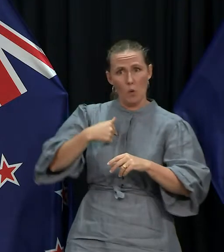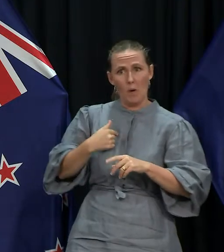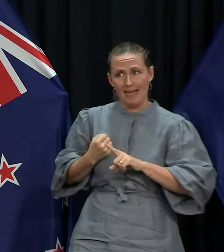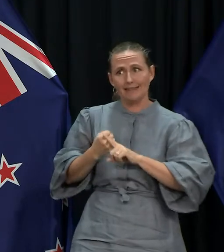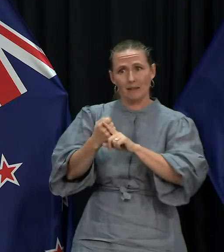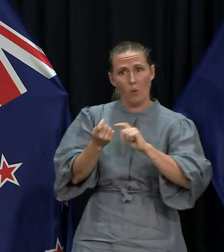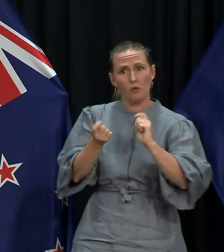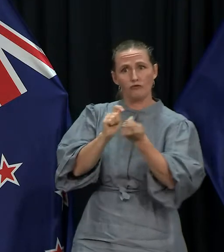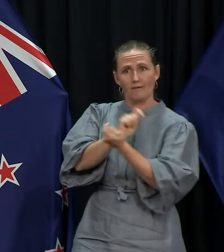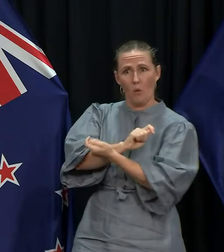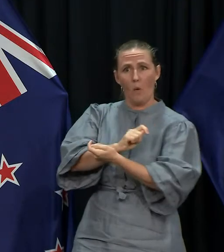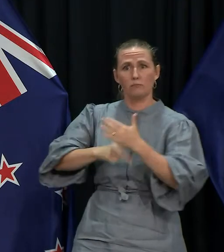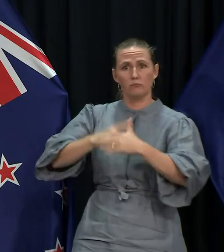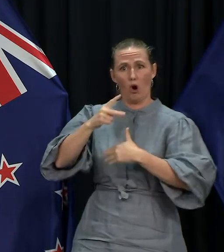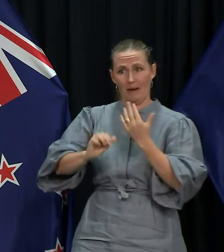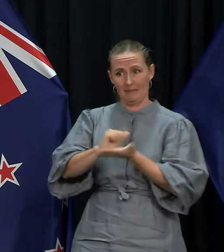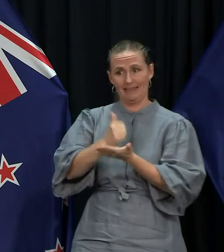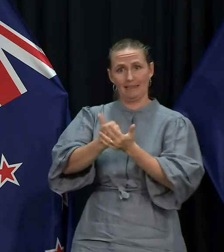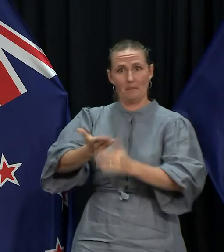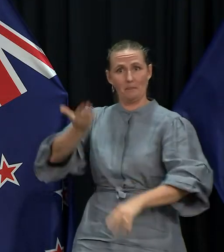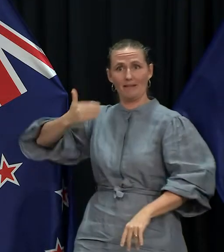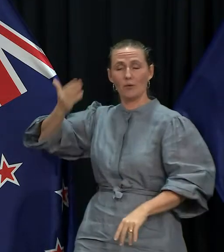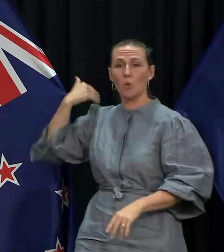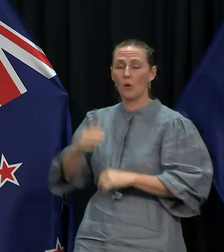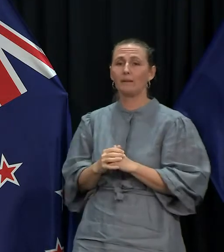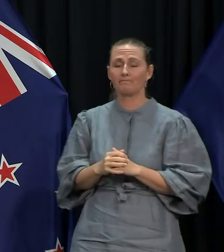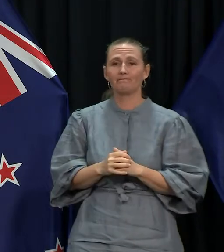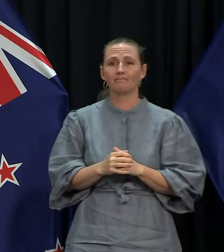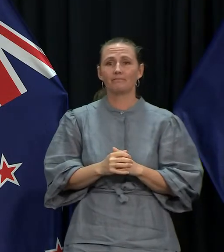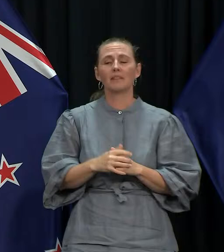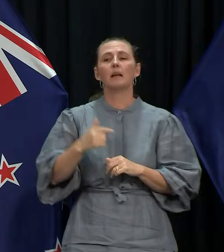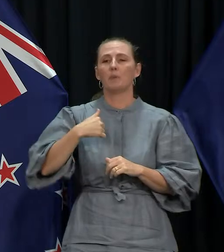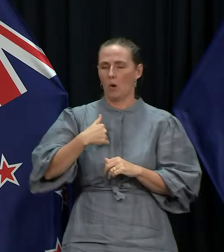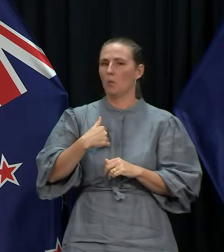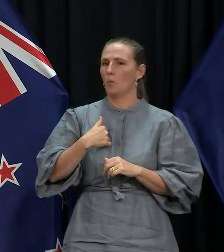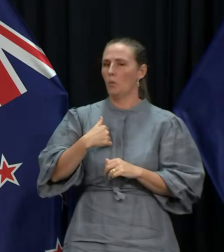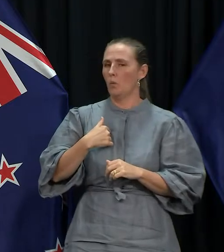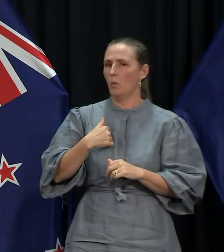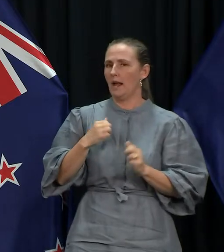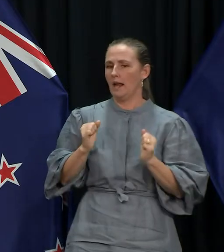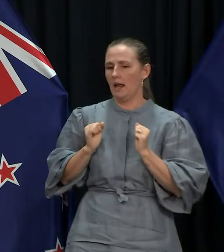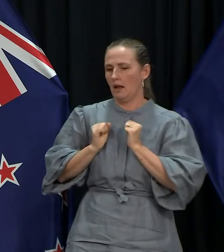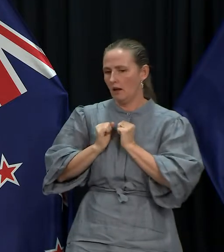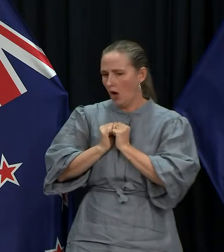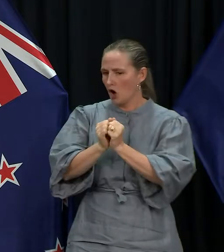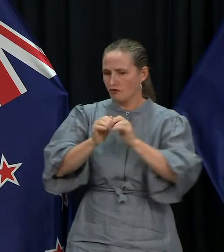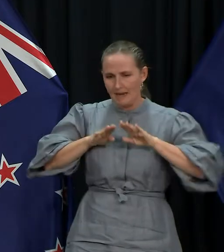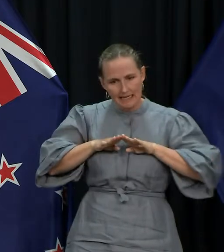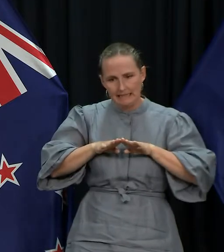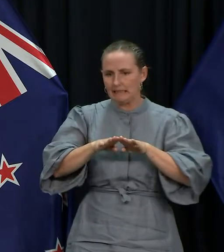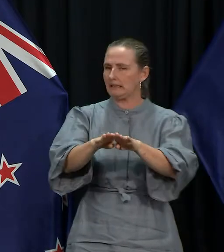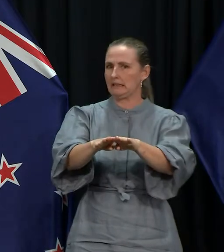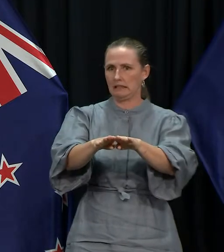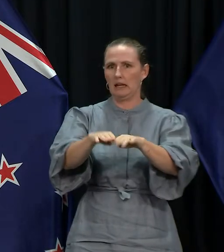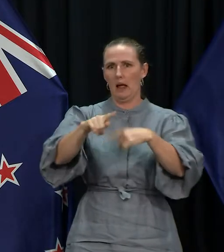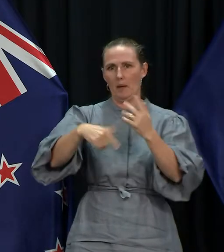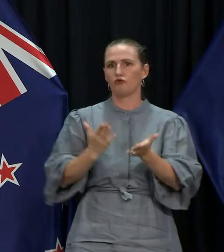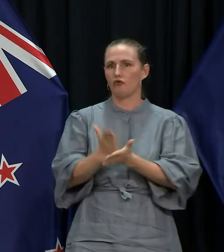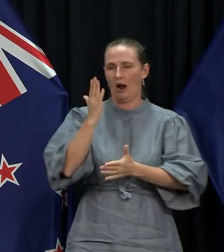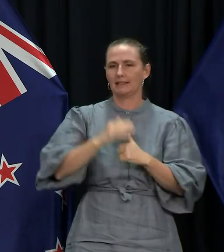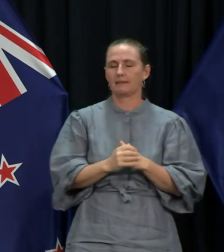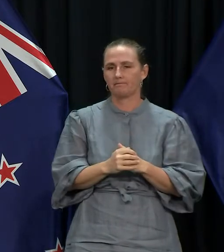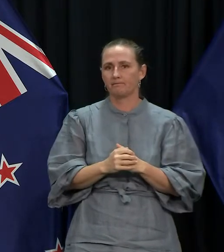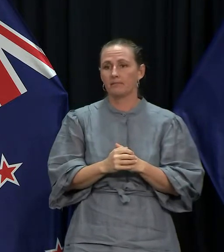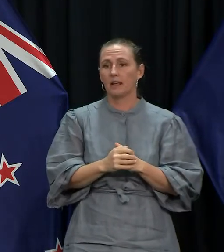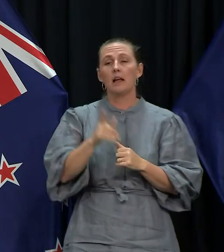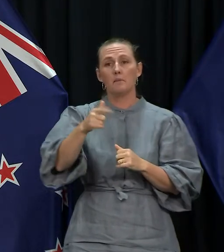set up to date, but we have been very consistent around veto rights at the Security Council. Increasingly, though, you're seeing us create our own